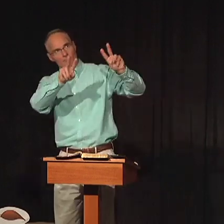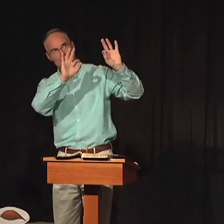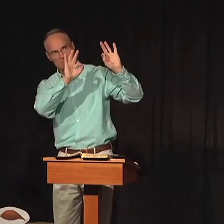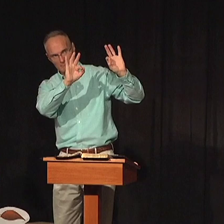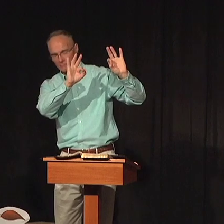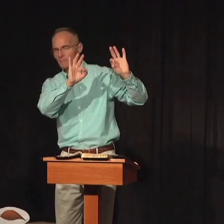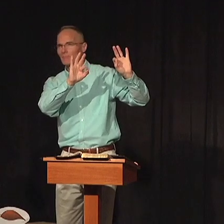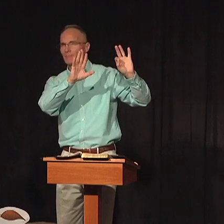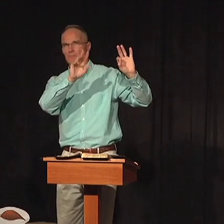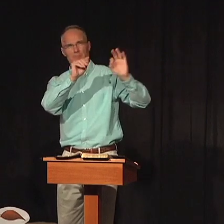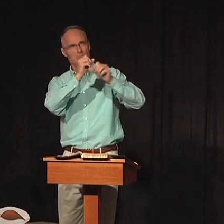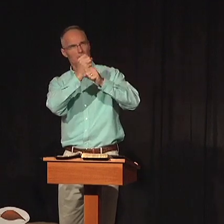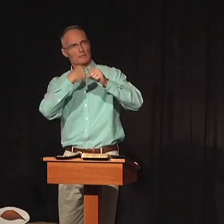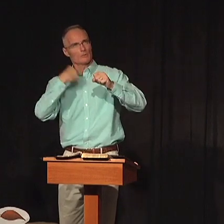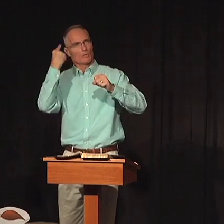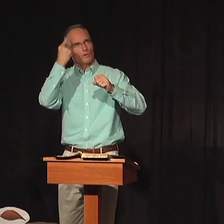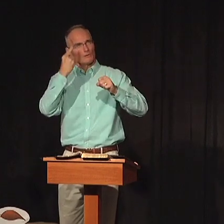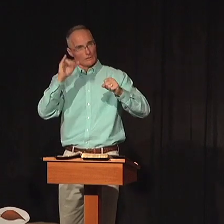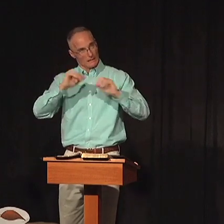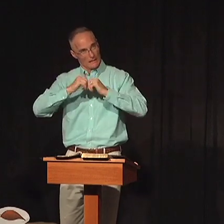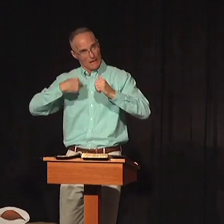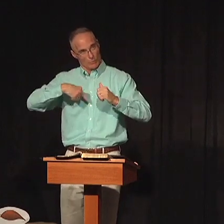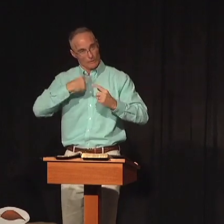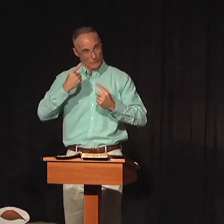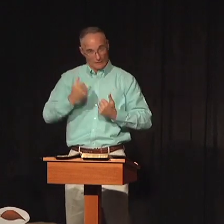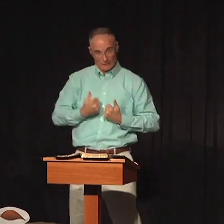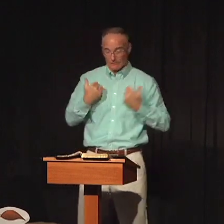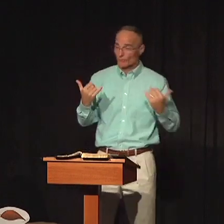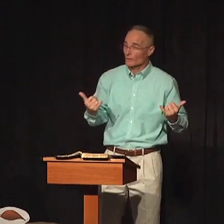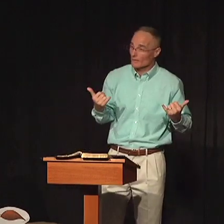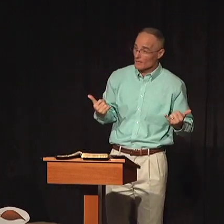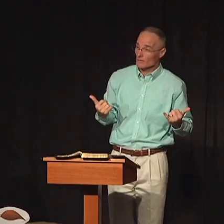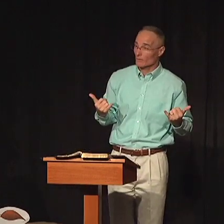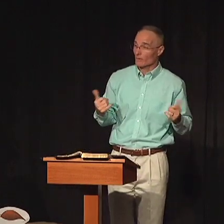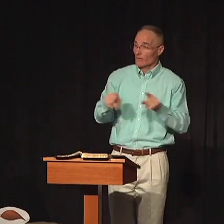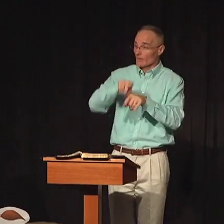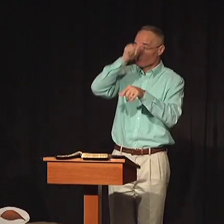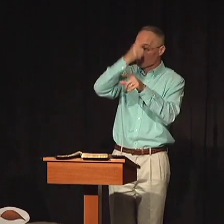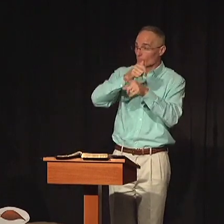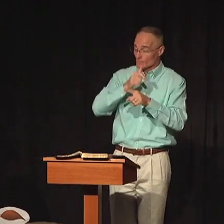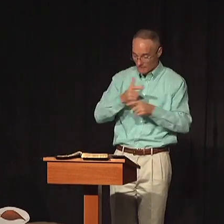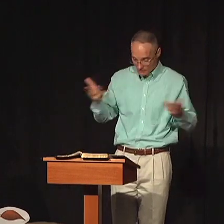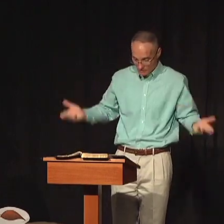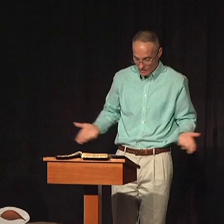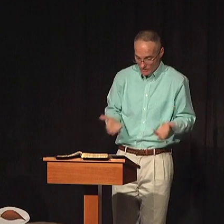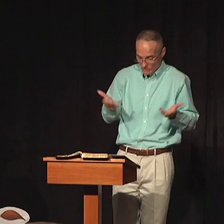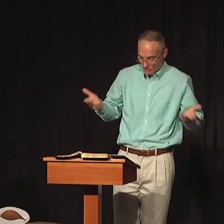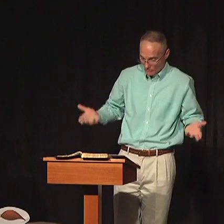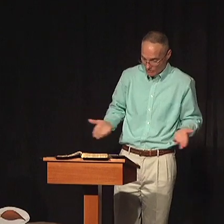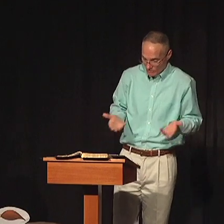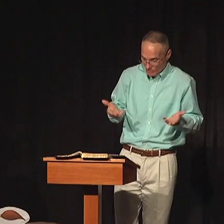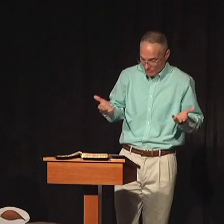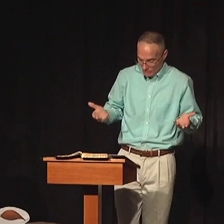That's the heaven that we're looking forward to. But it makes me wonder, how are we living right now as brothers and sisters